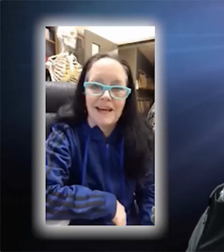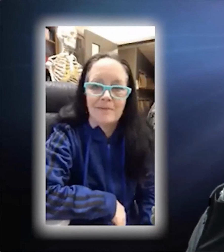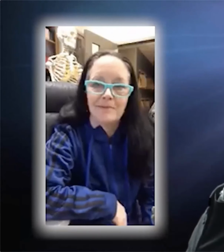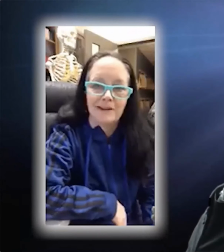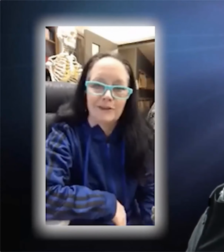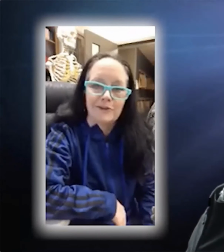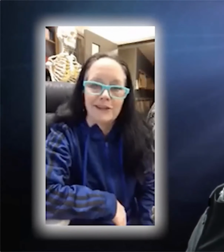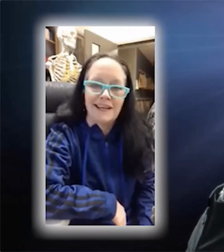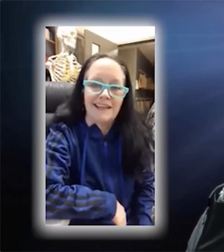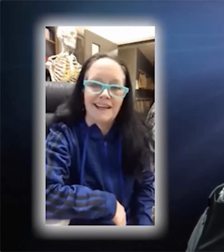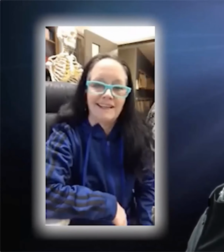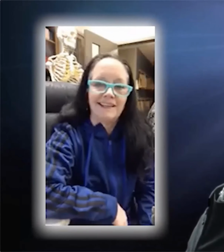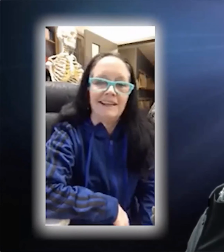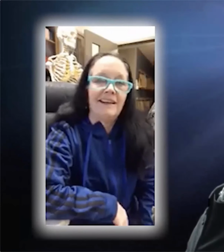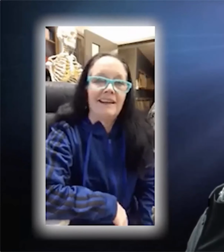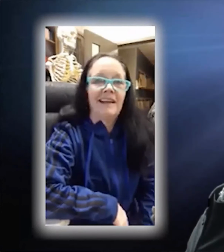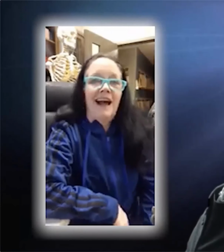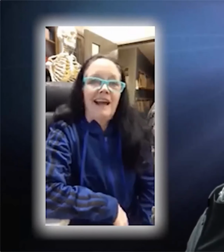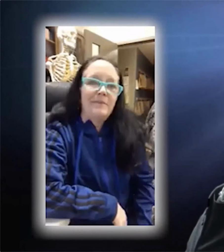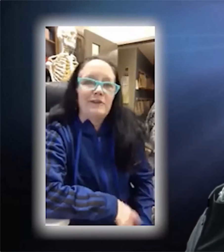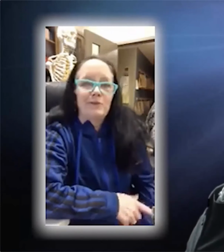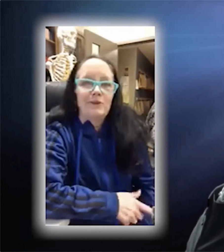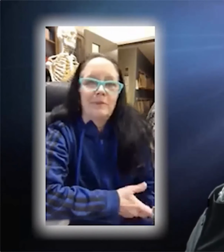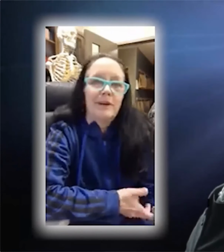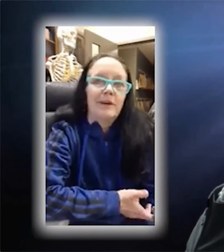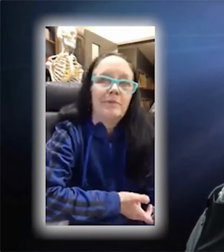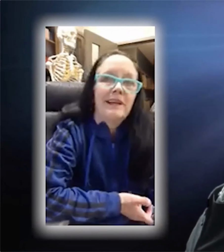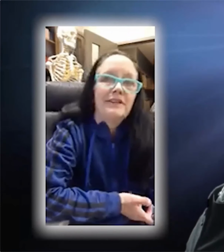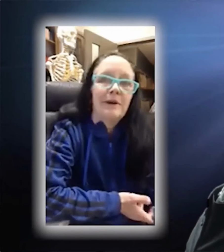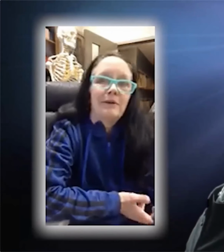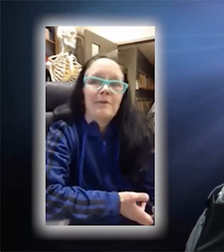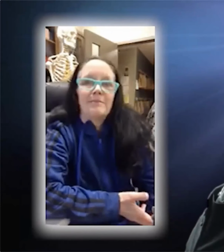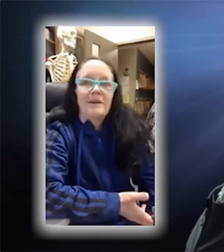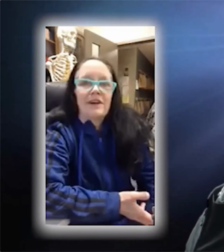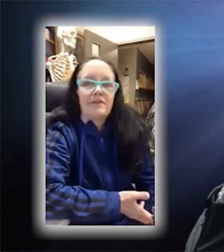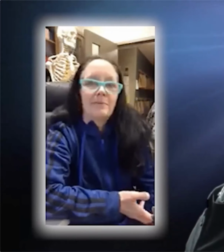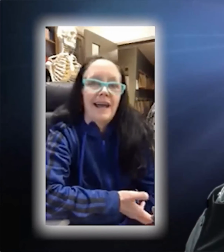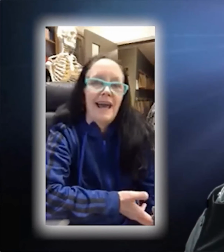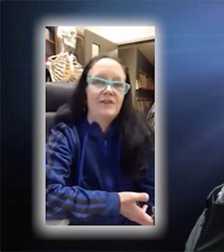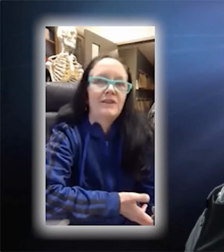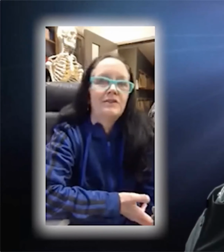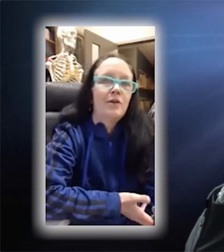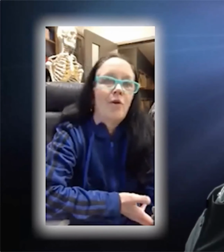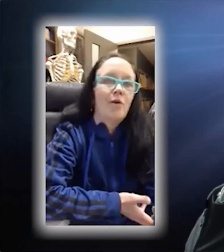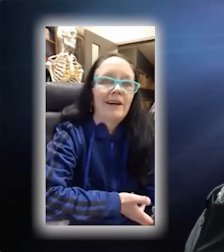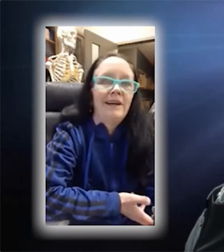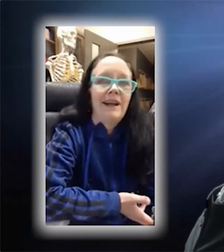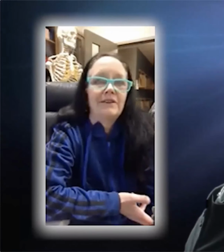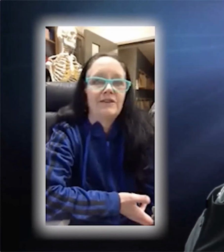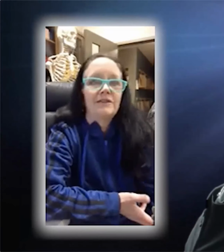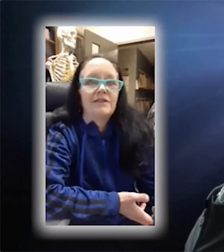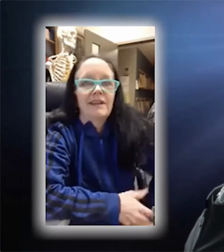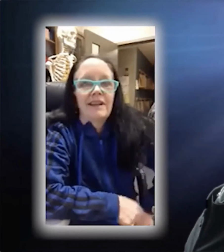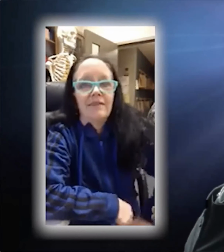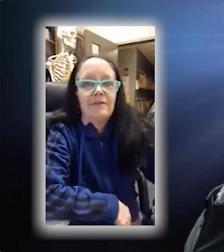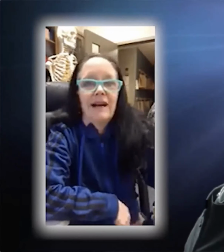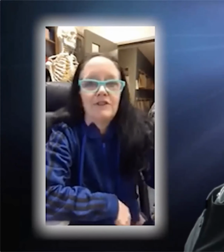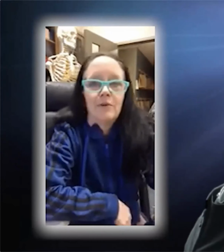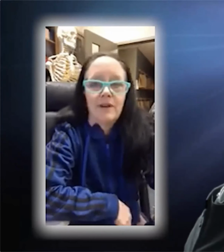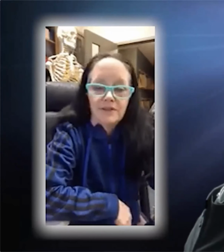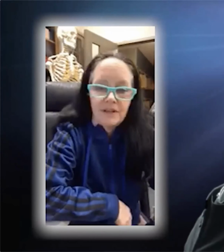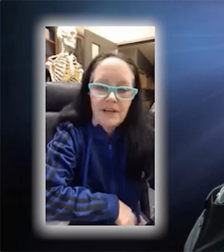Mills. Happy Martin Luther King Day. I can make the world a better place by reminding myself that my actions or inactions can